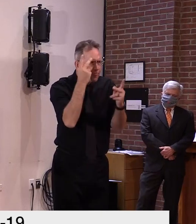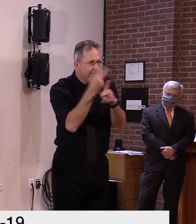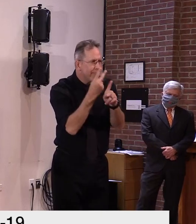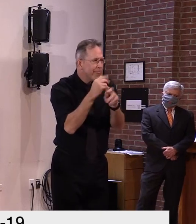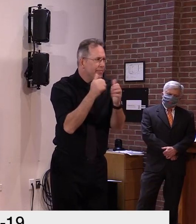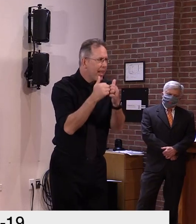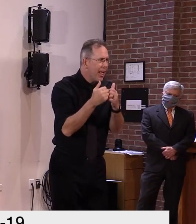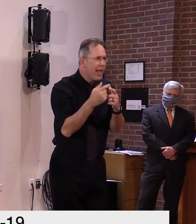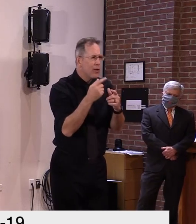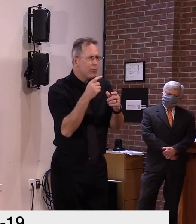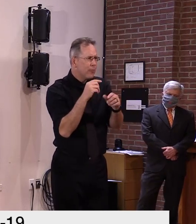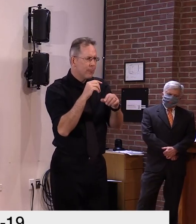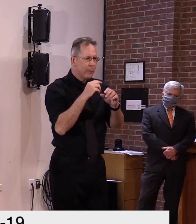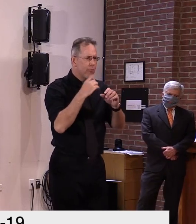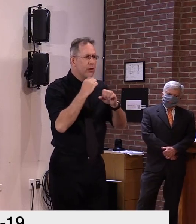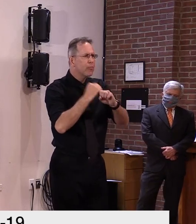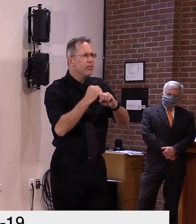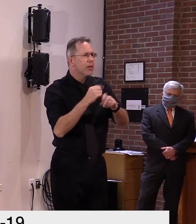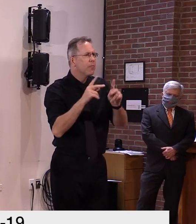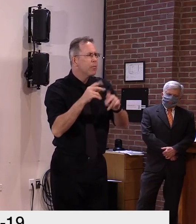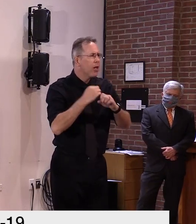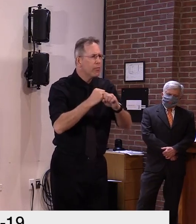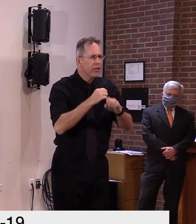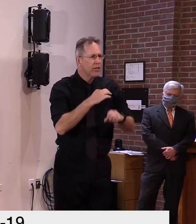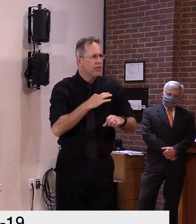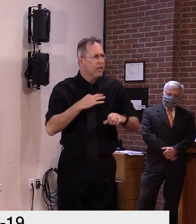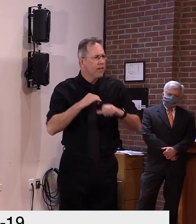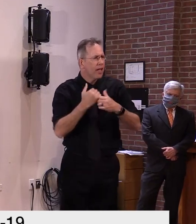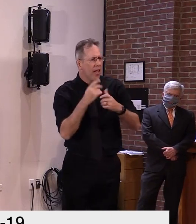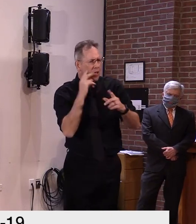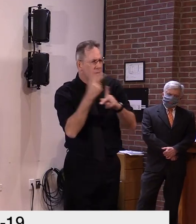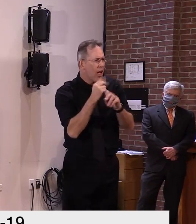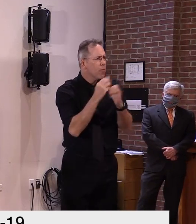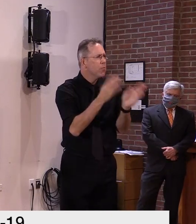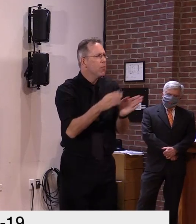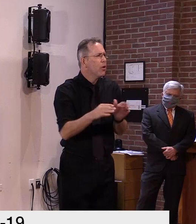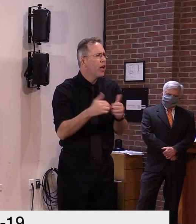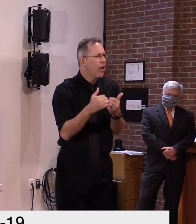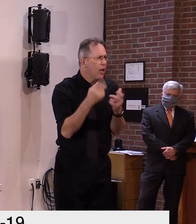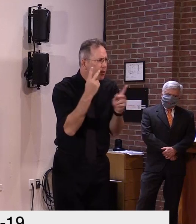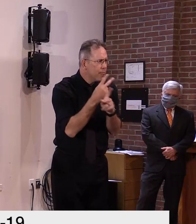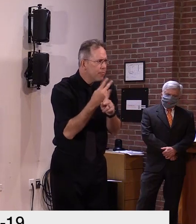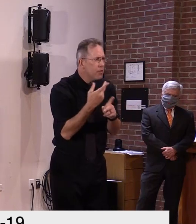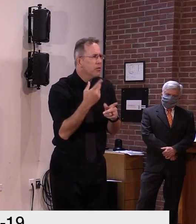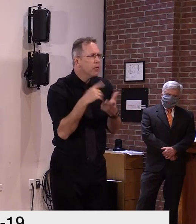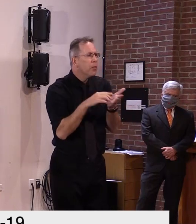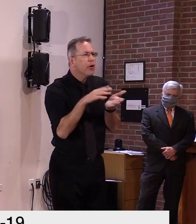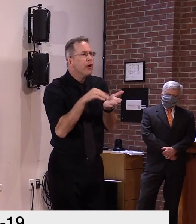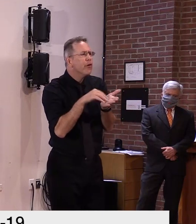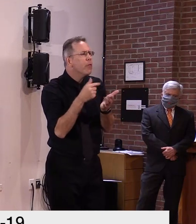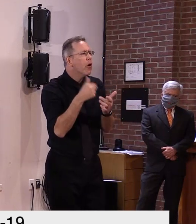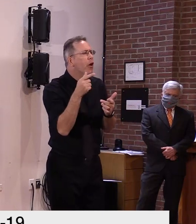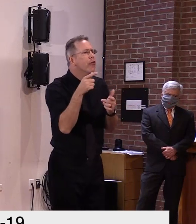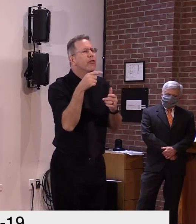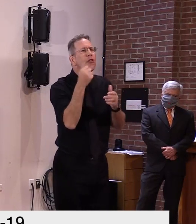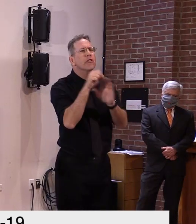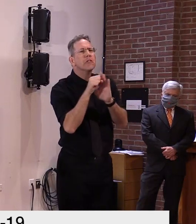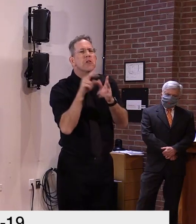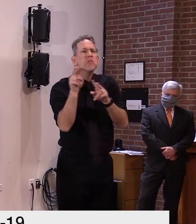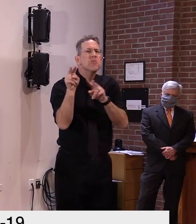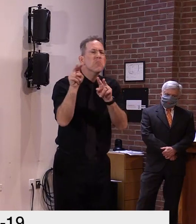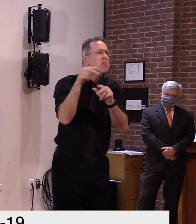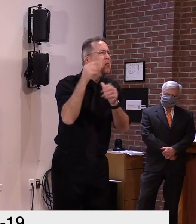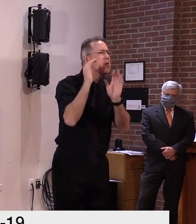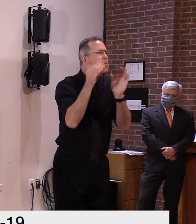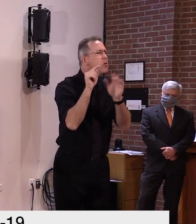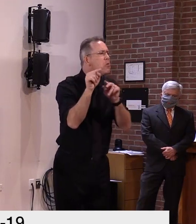place. And I know they're taking a lot of those on themselves, learning from neighbors, from some of the other facilities around the country.